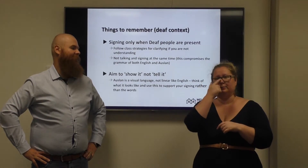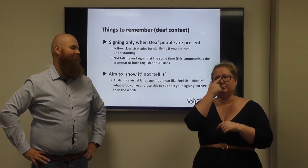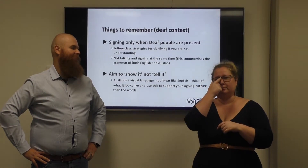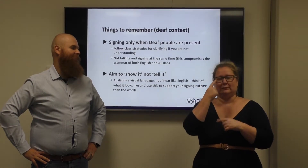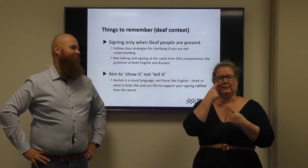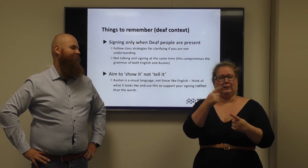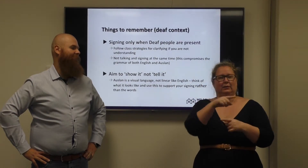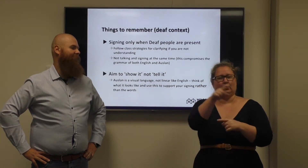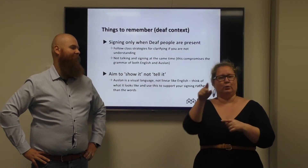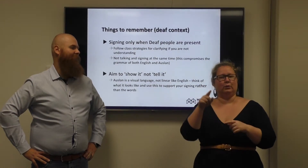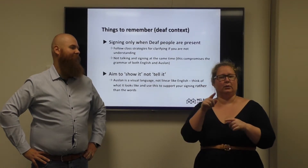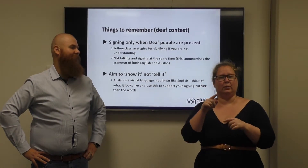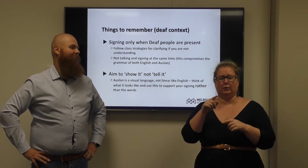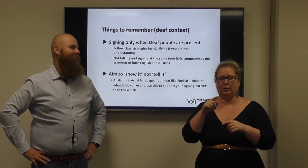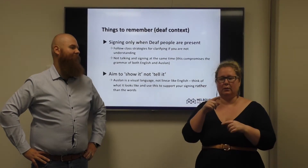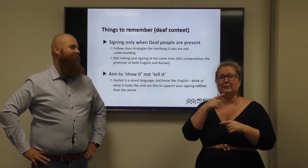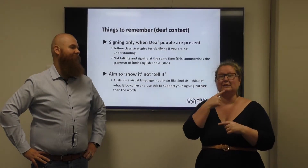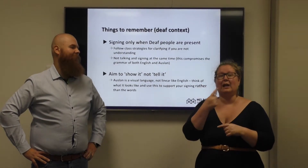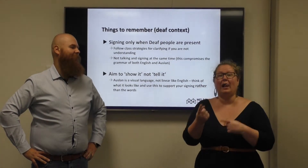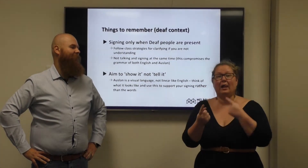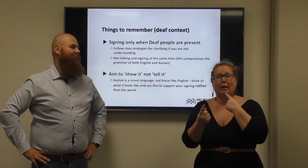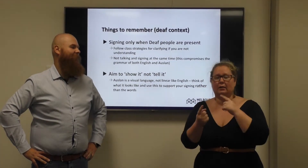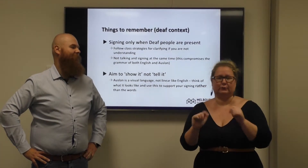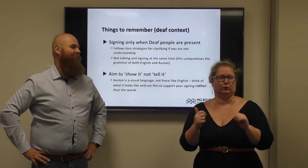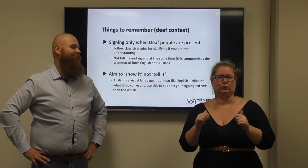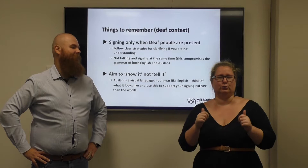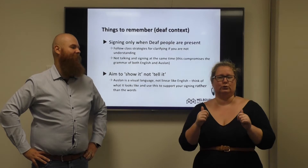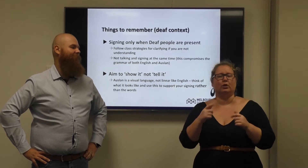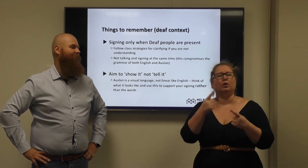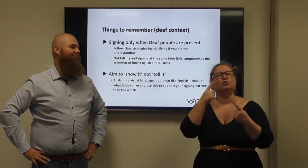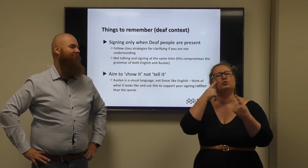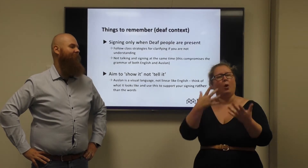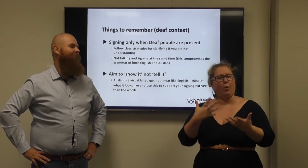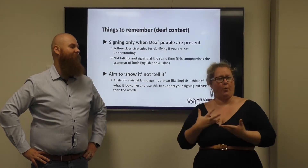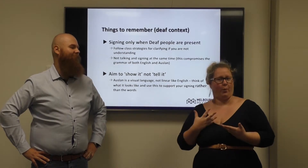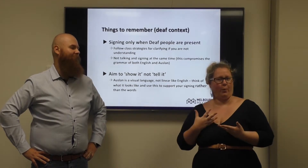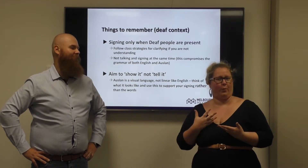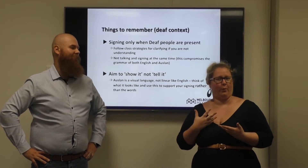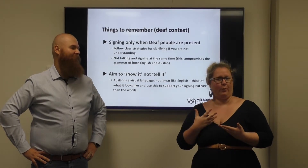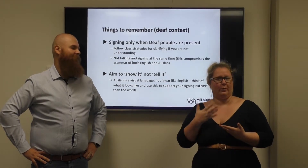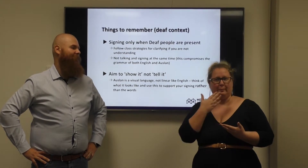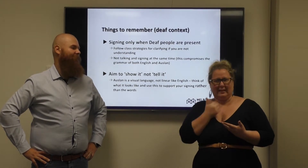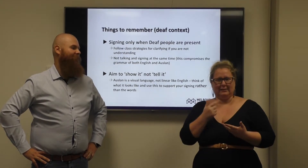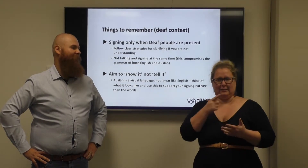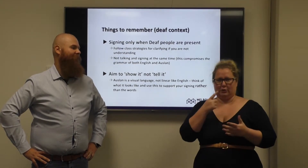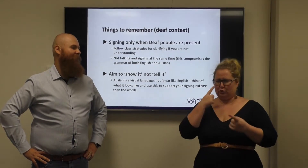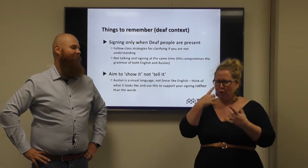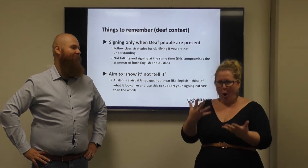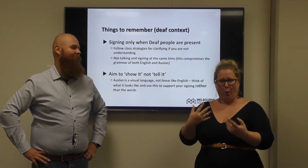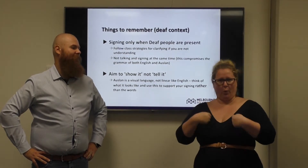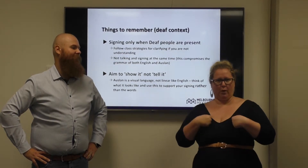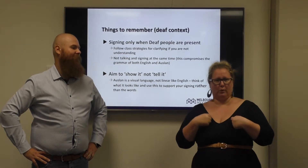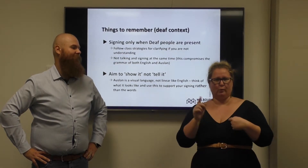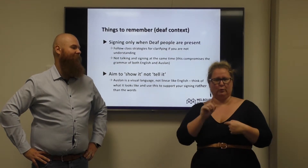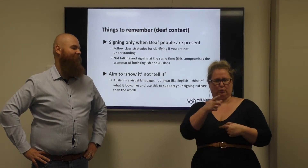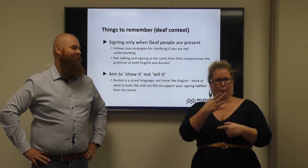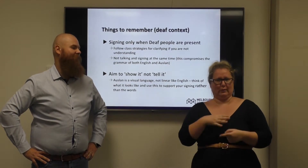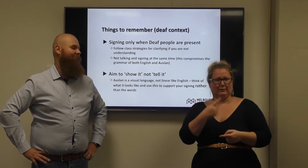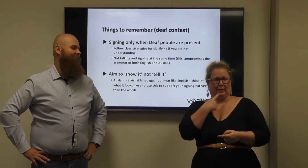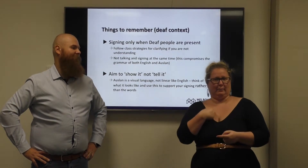So our aim is to show you, not tell you. And your aim should be to show, not tell.